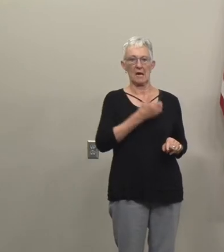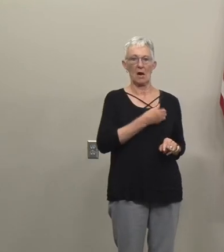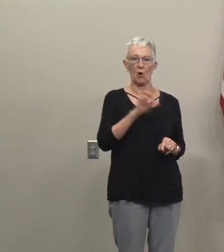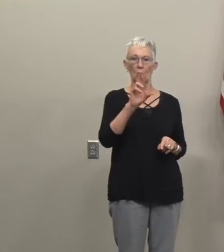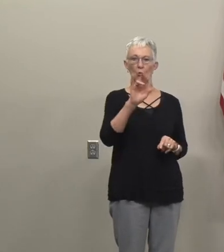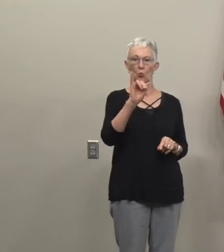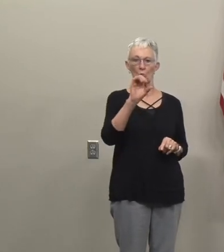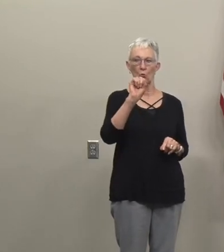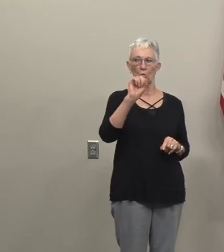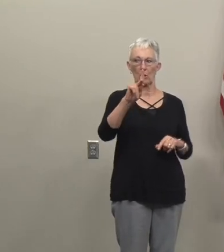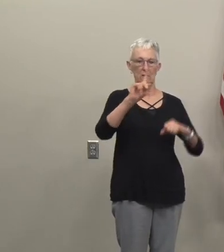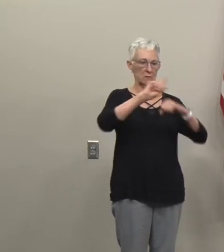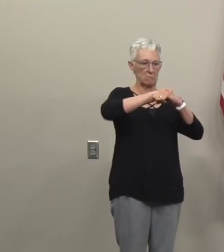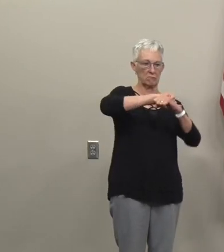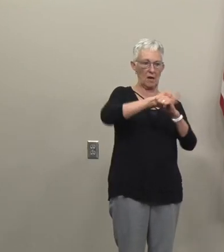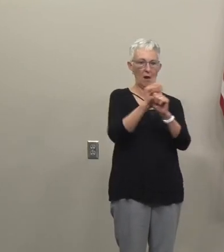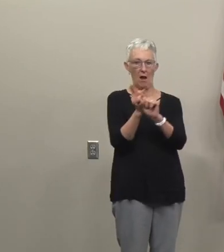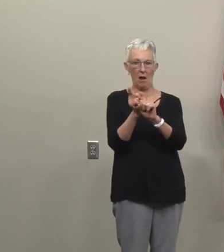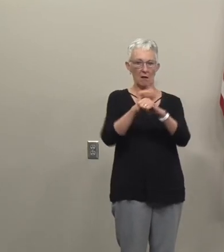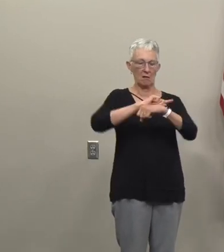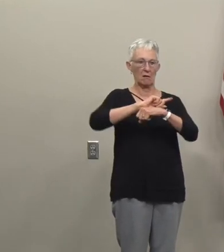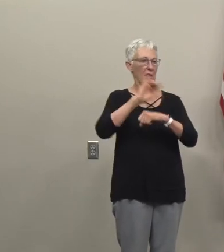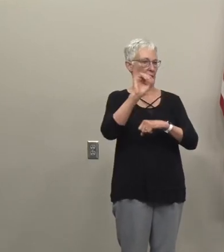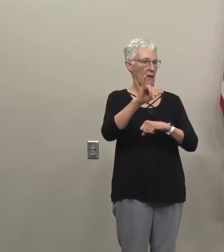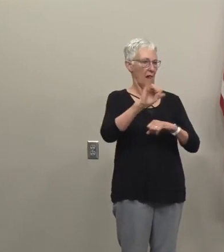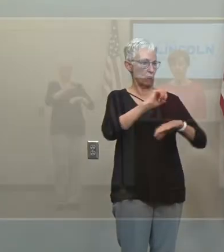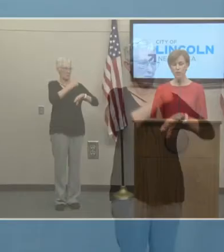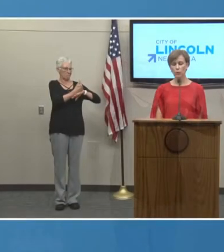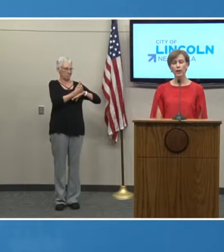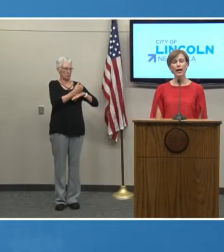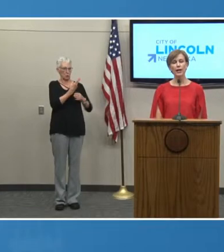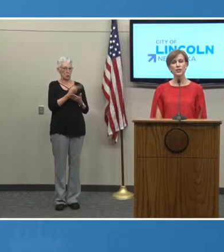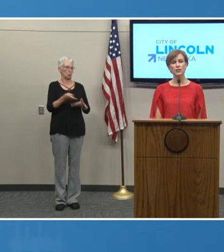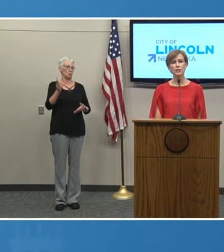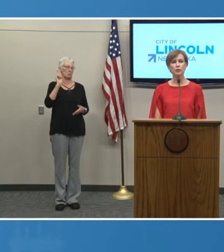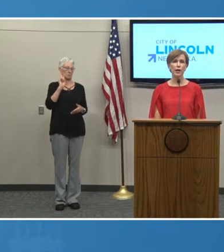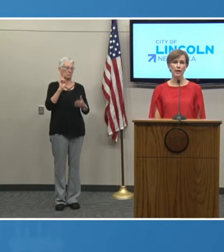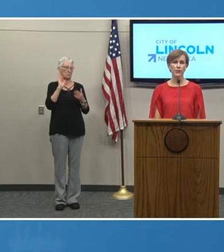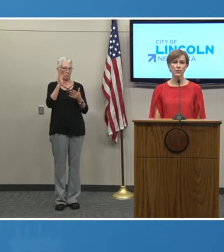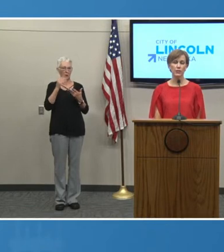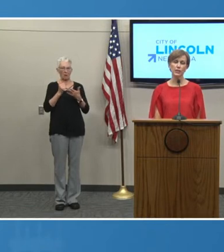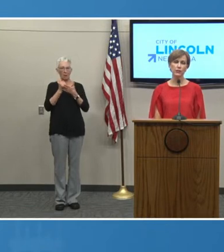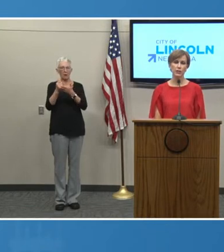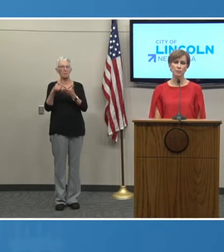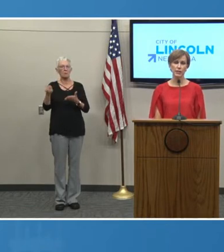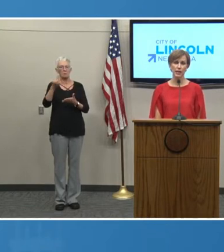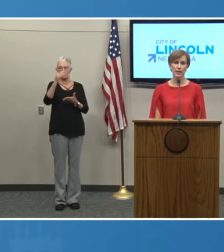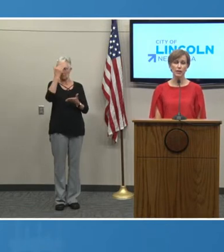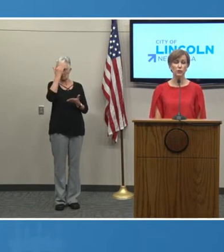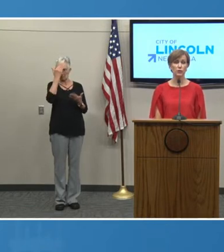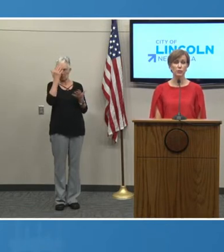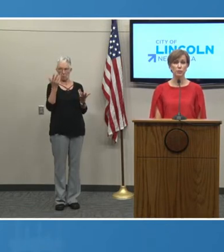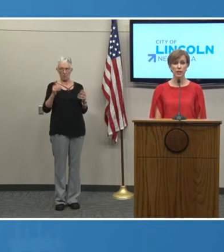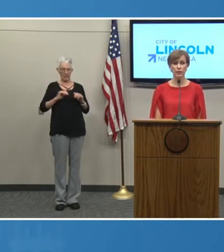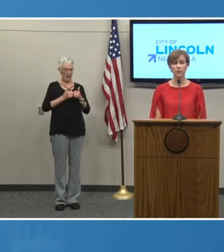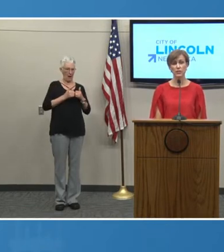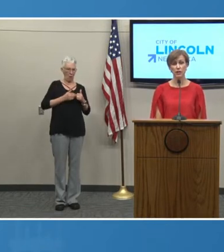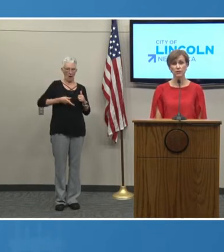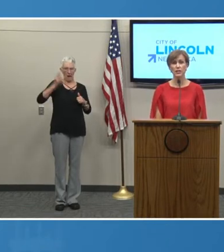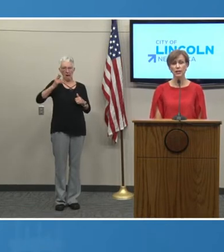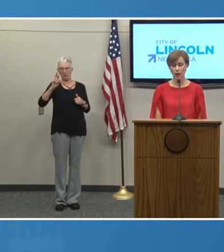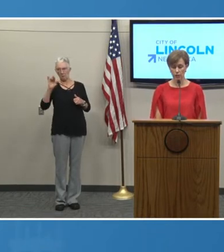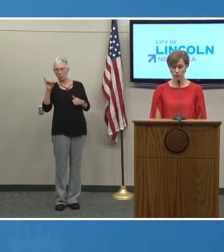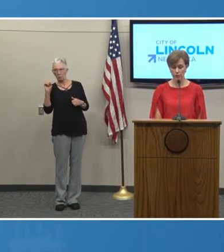a tool that has been in place for almost 2 weeks and which helps our community know what actions and behaviors each of us may take in order to